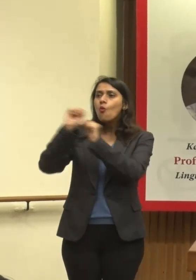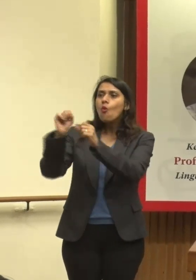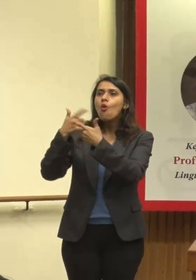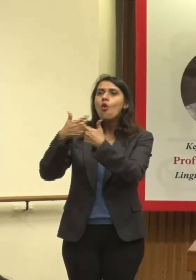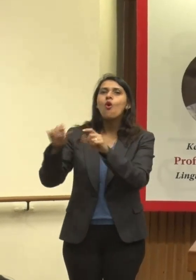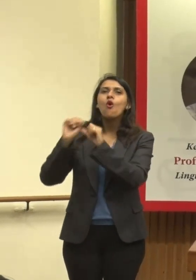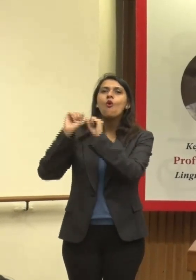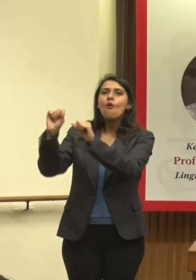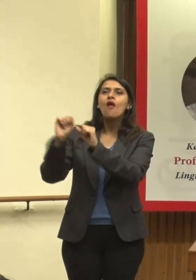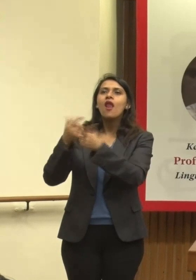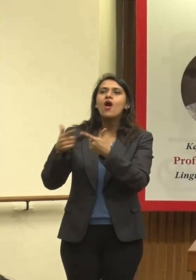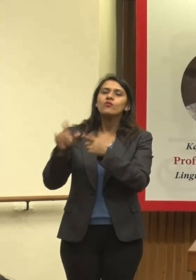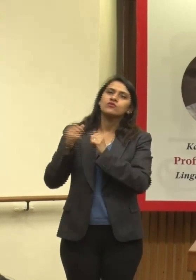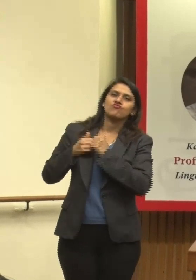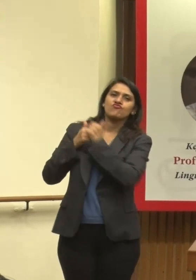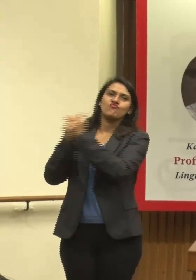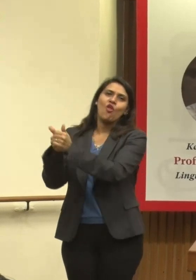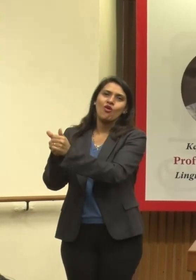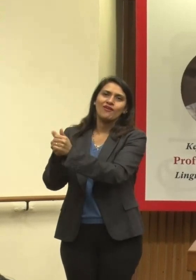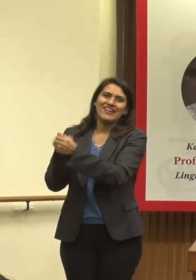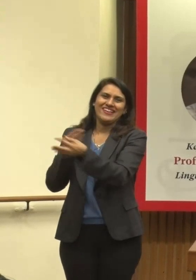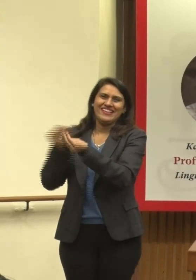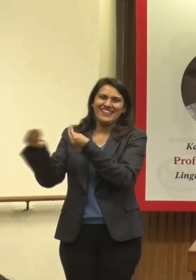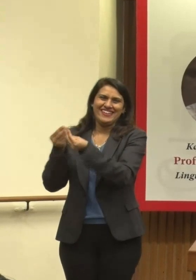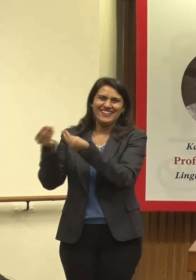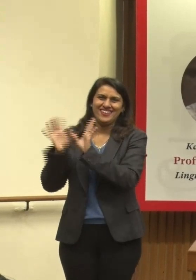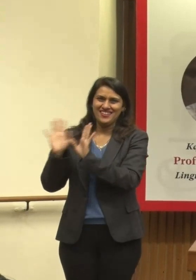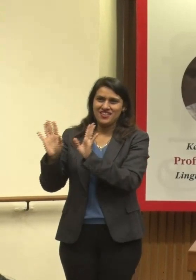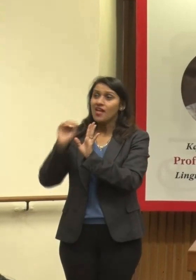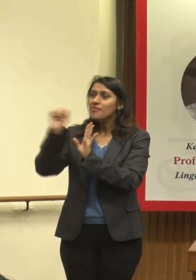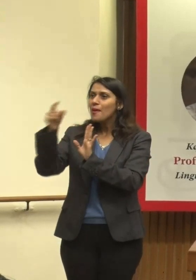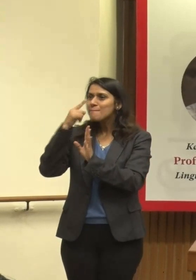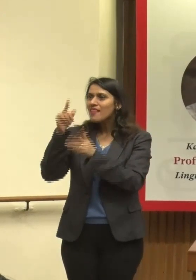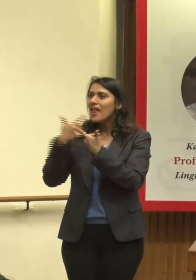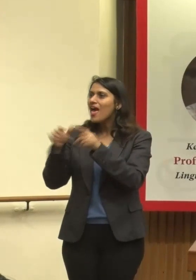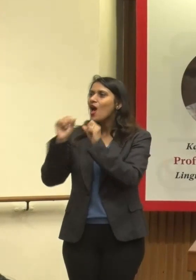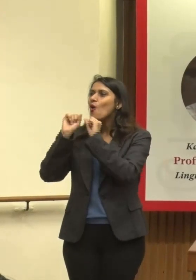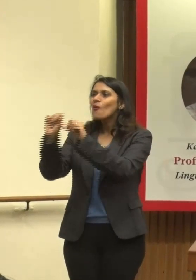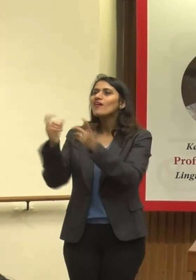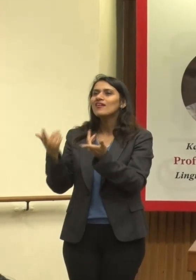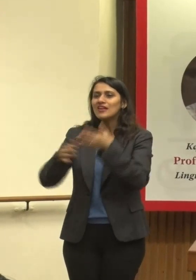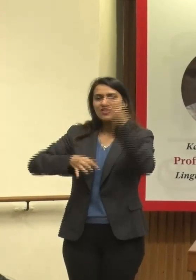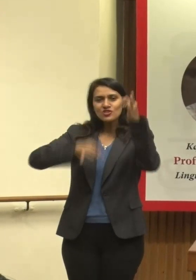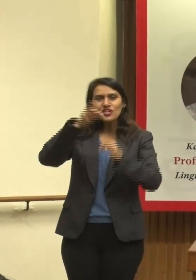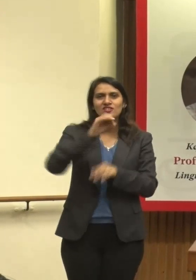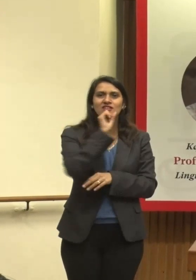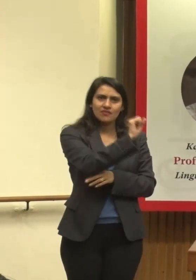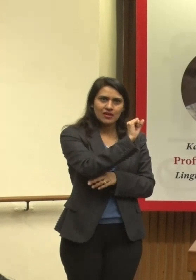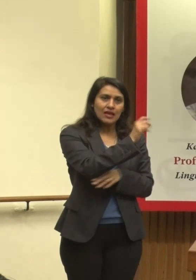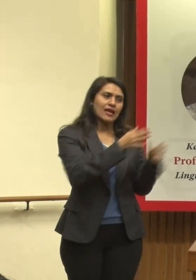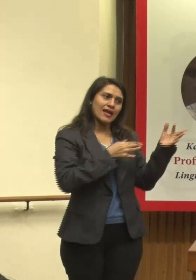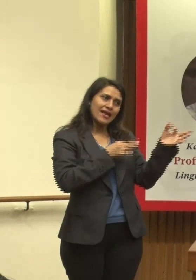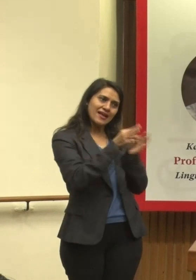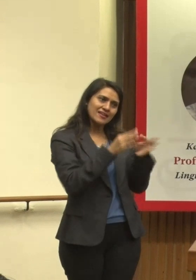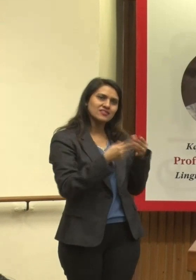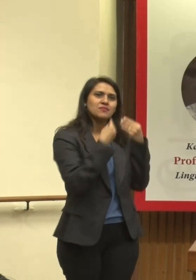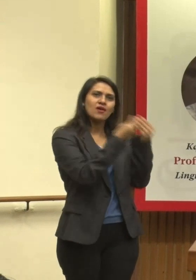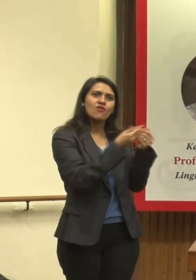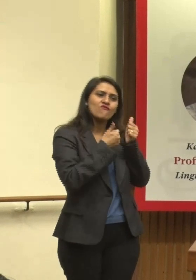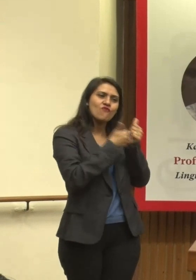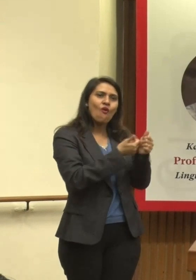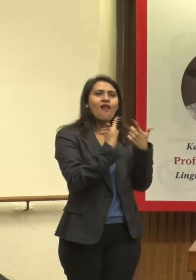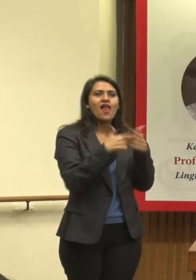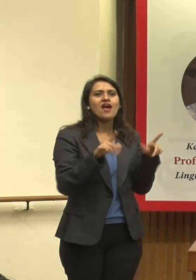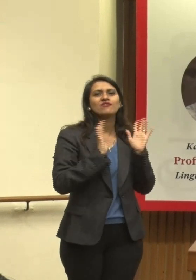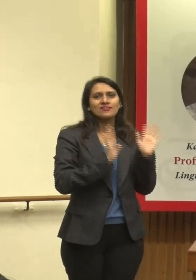law in their languages. And list of mother tongues of all judges and explain law in those